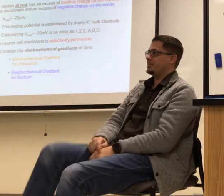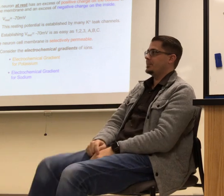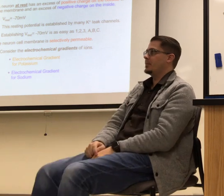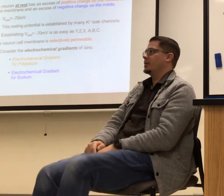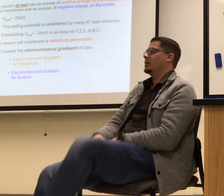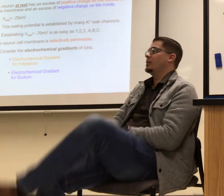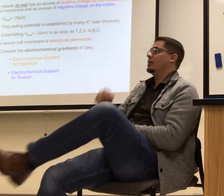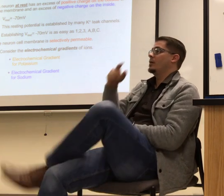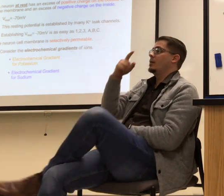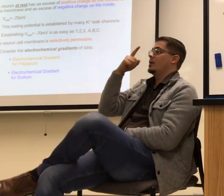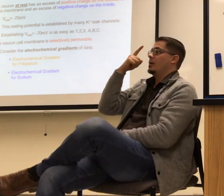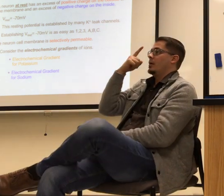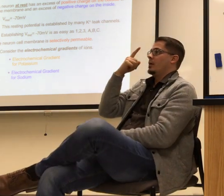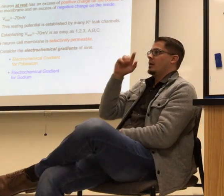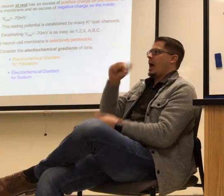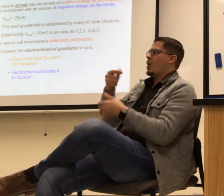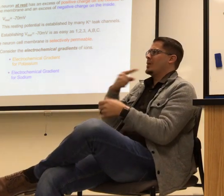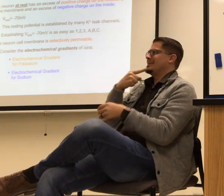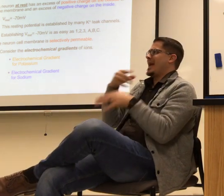For every